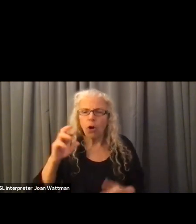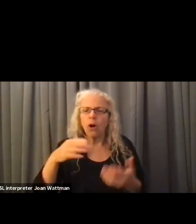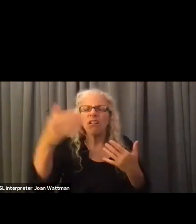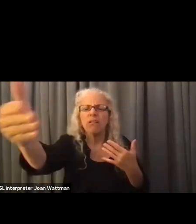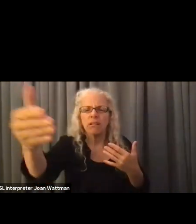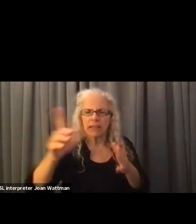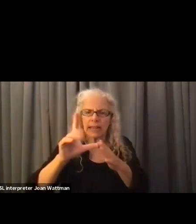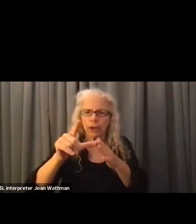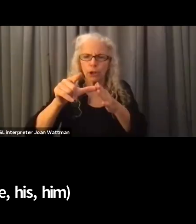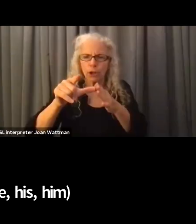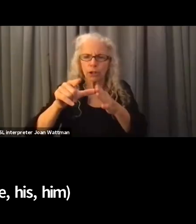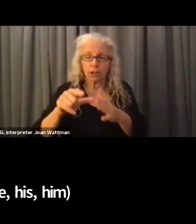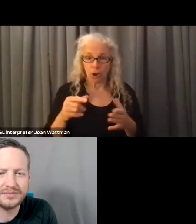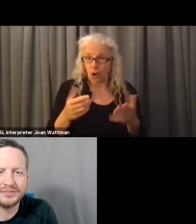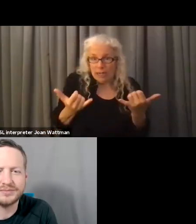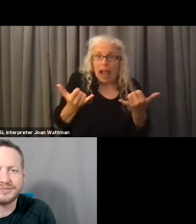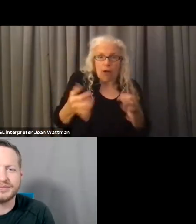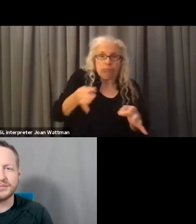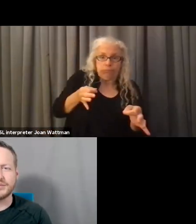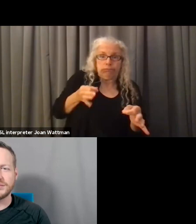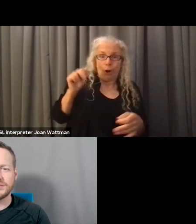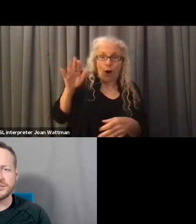You think we should do it in August?